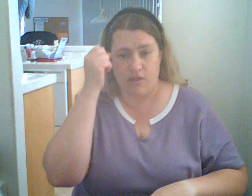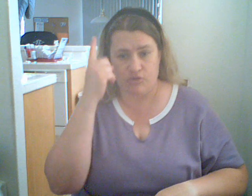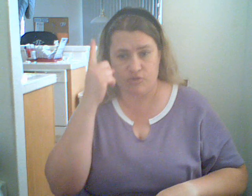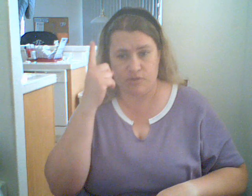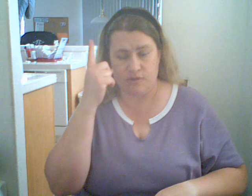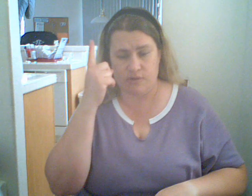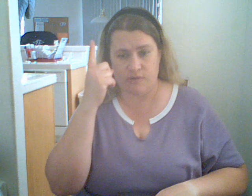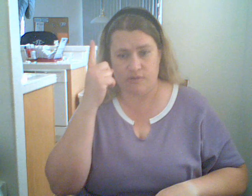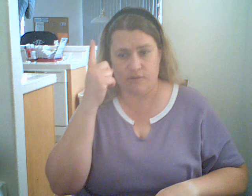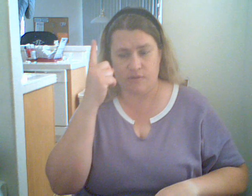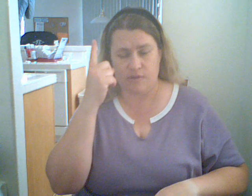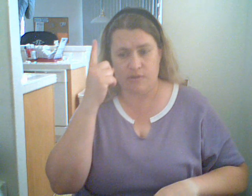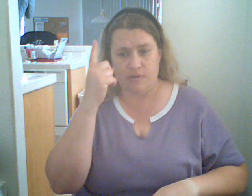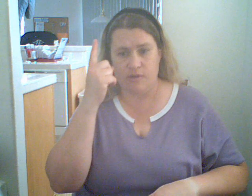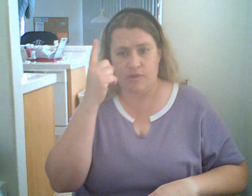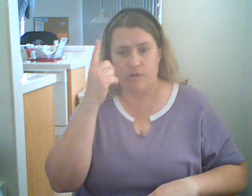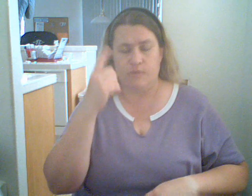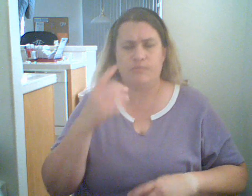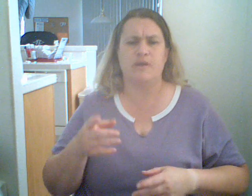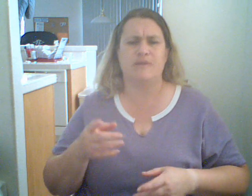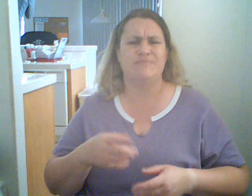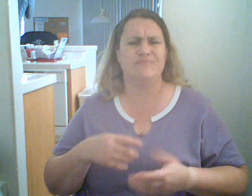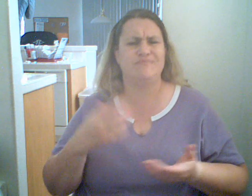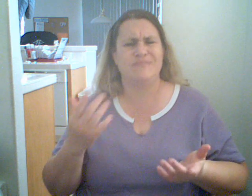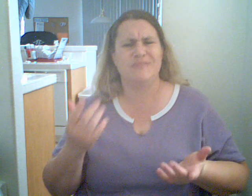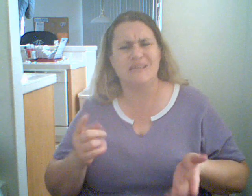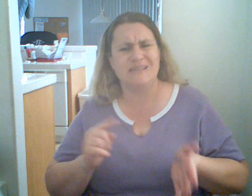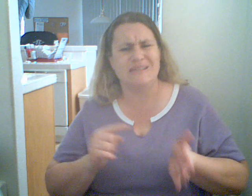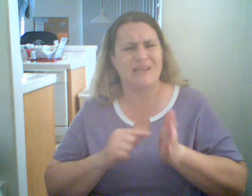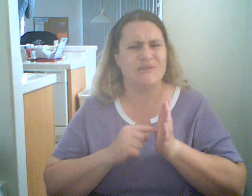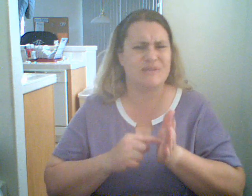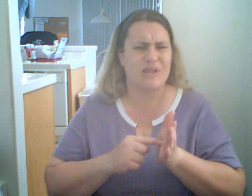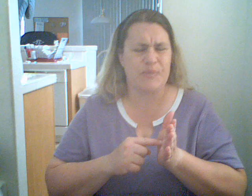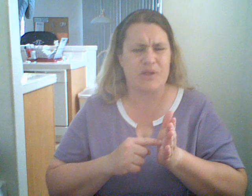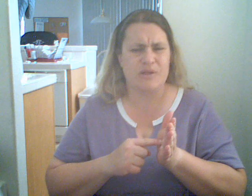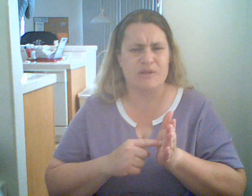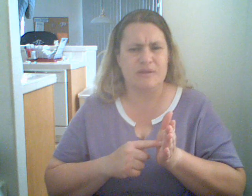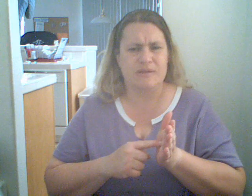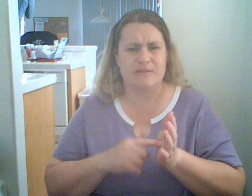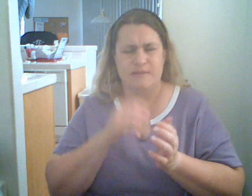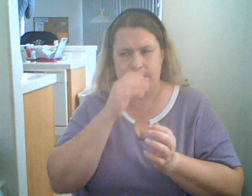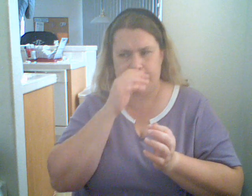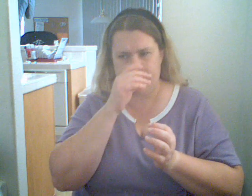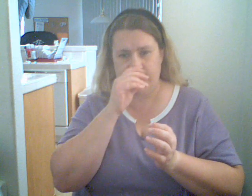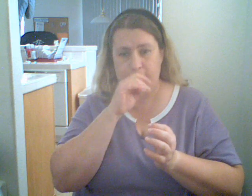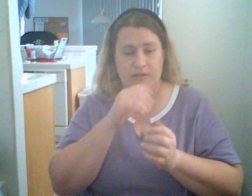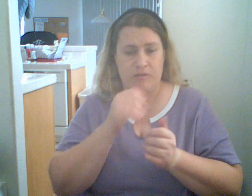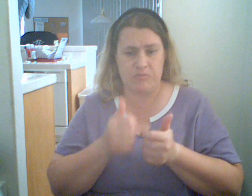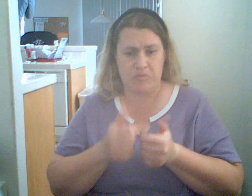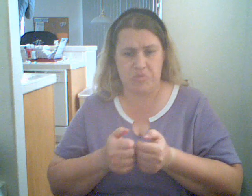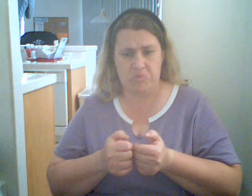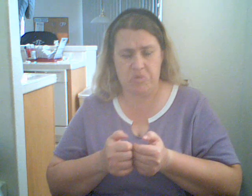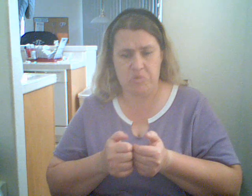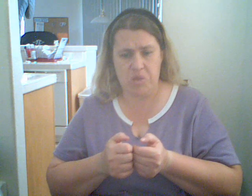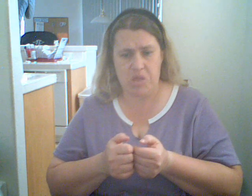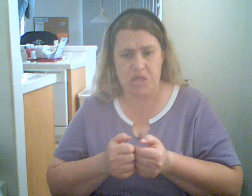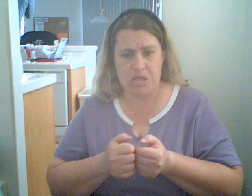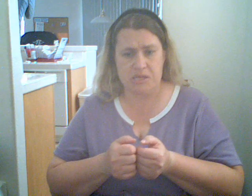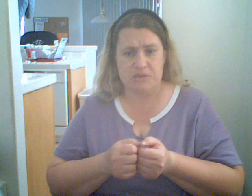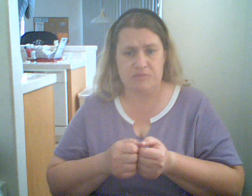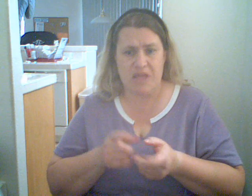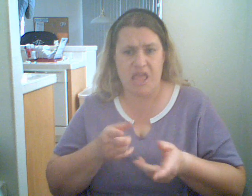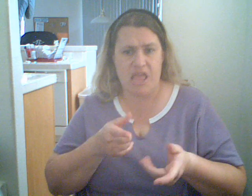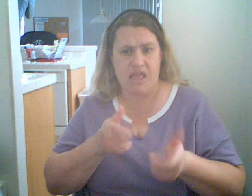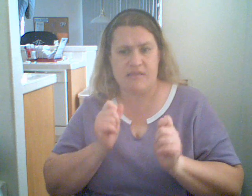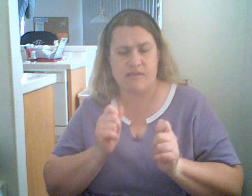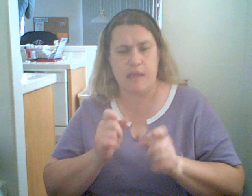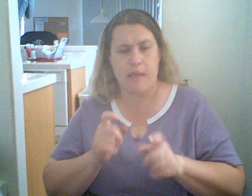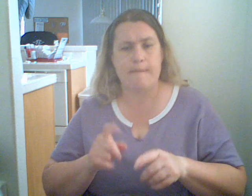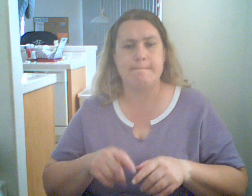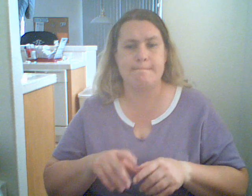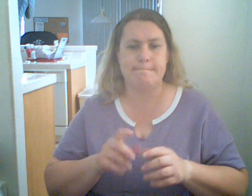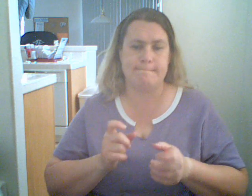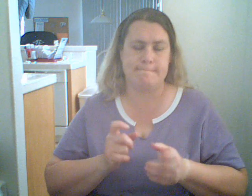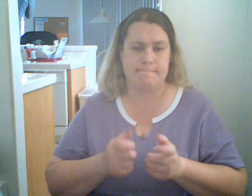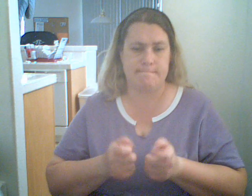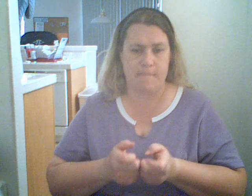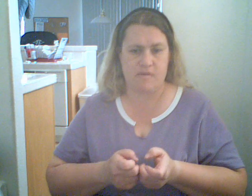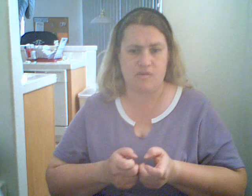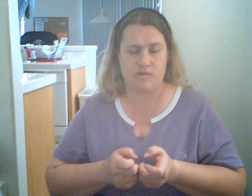when you instant message somebody or you're chatting in a chat room and maybe that person that you're talking to thinks they're